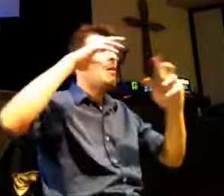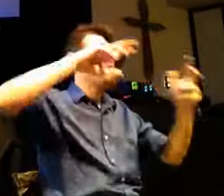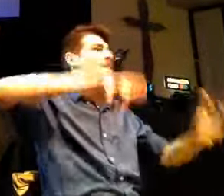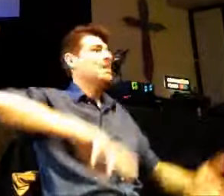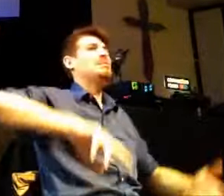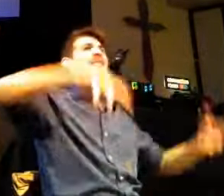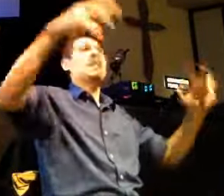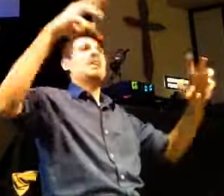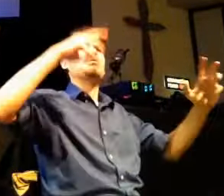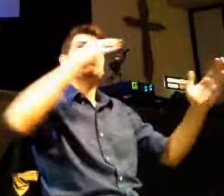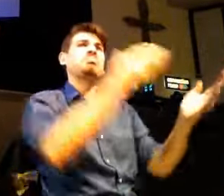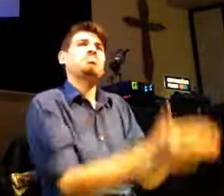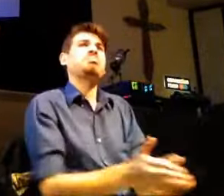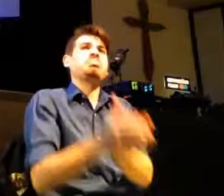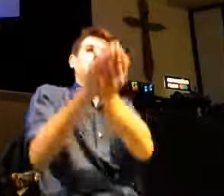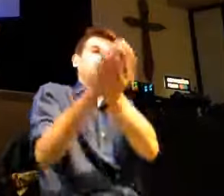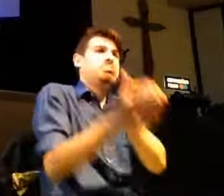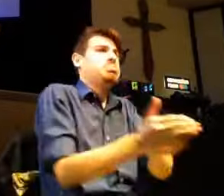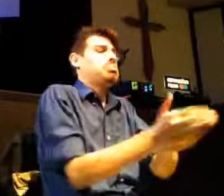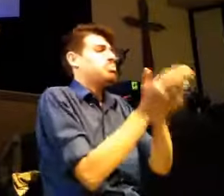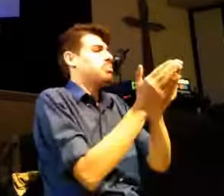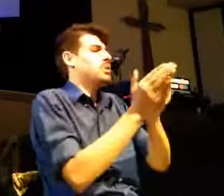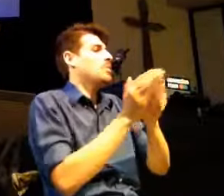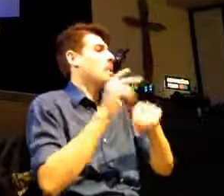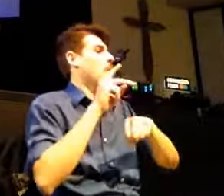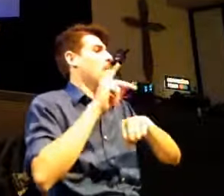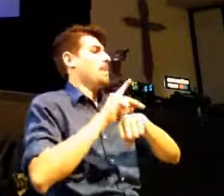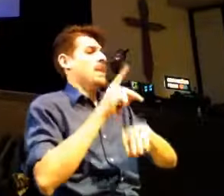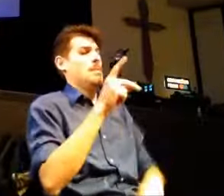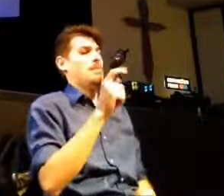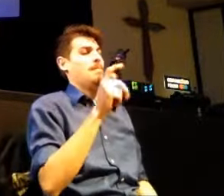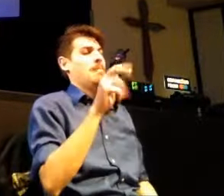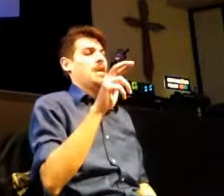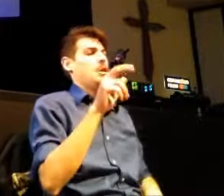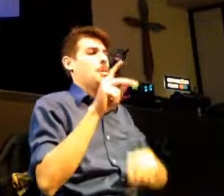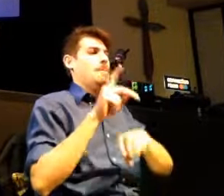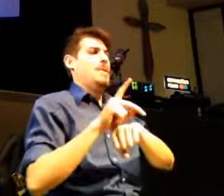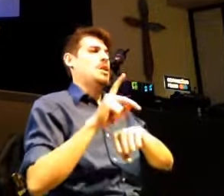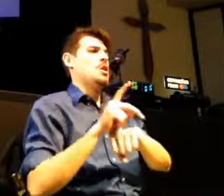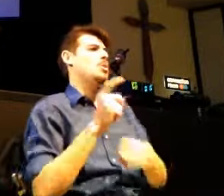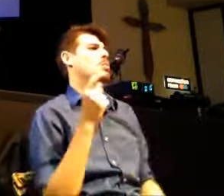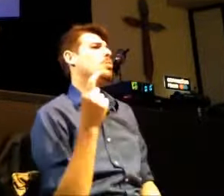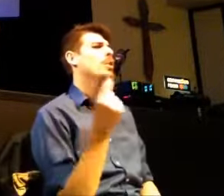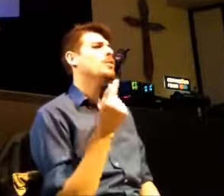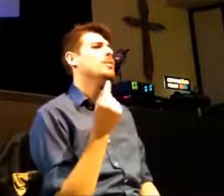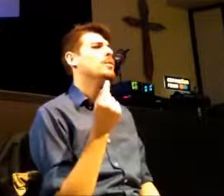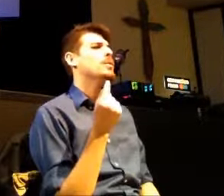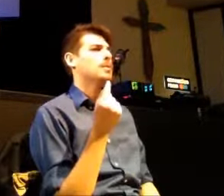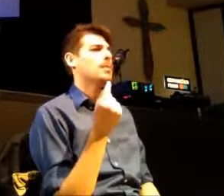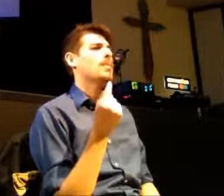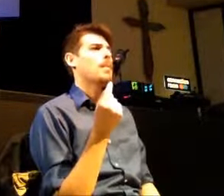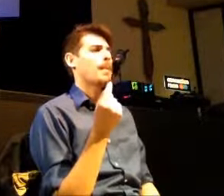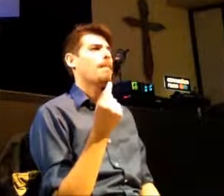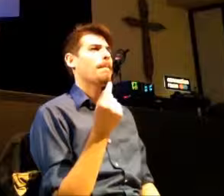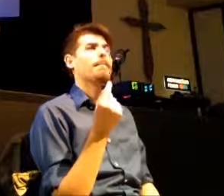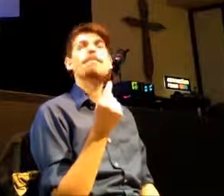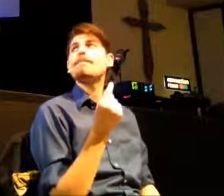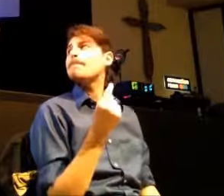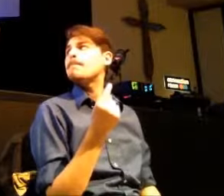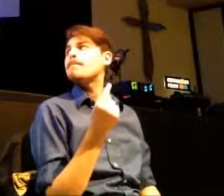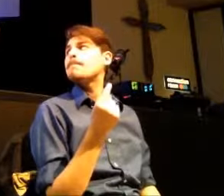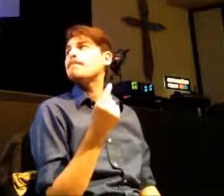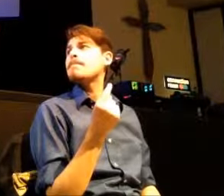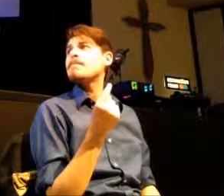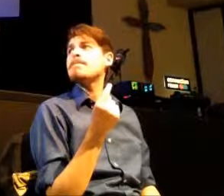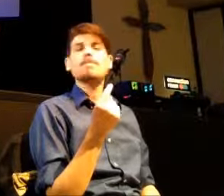boat. And here's what Peter says. He looks out at Jesus. He says, Lord, if it's you, Peter replied,